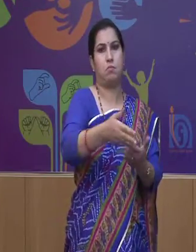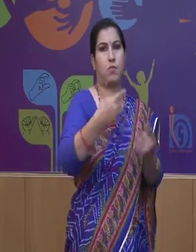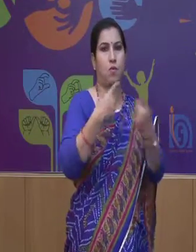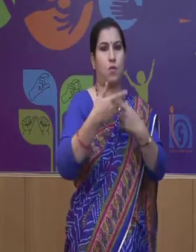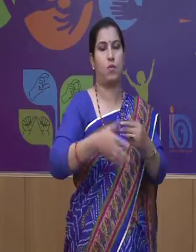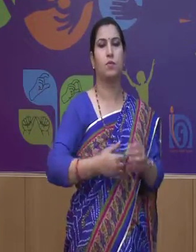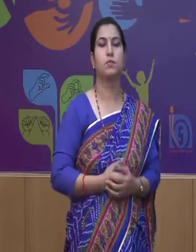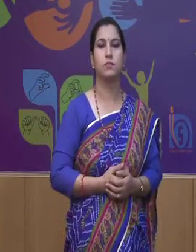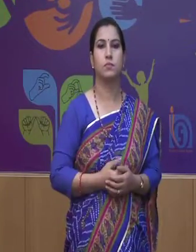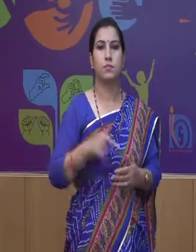So let us begin.